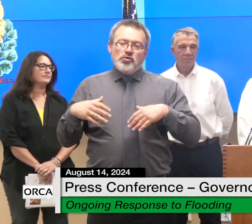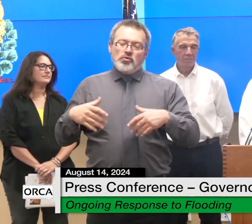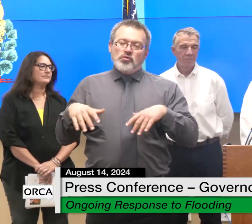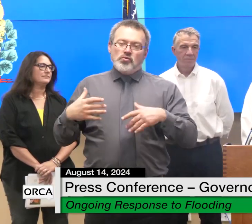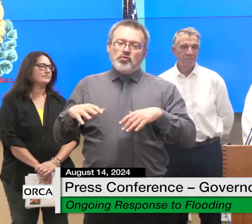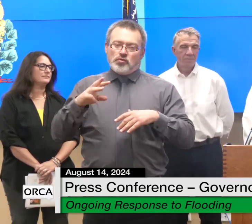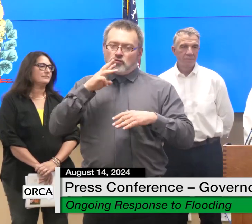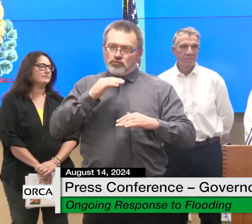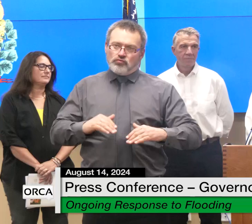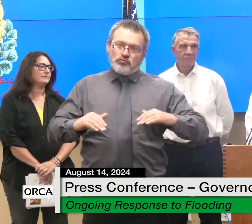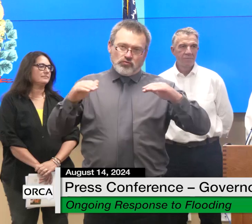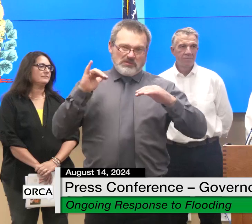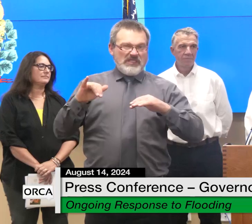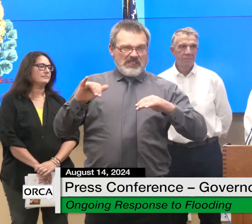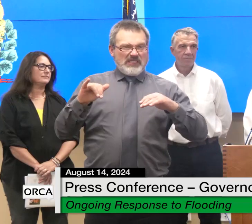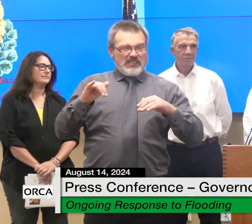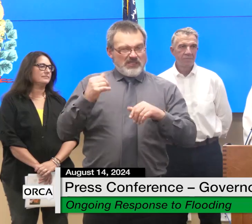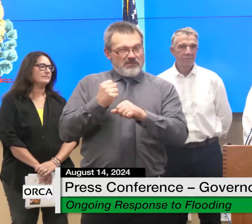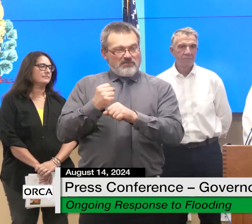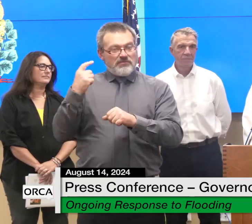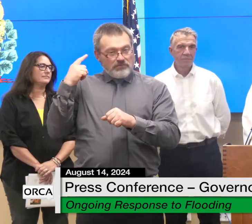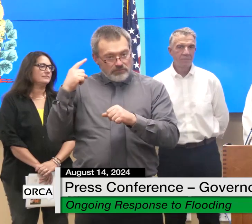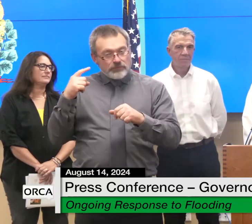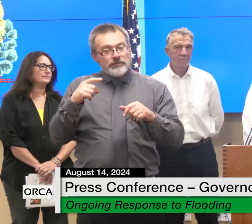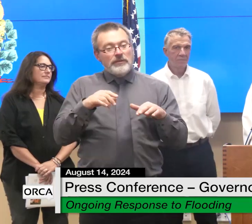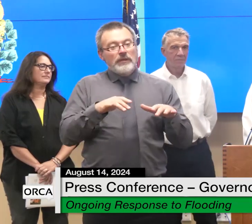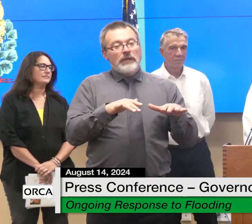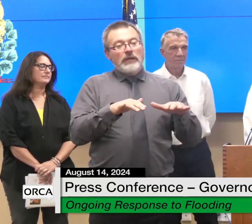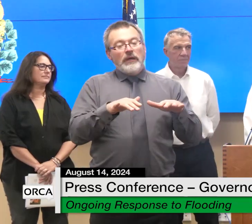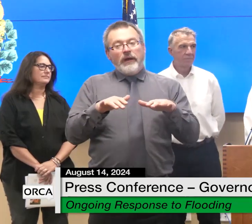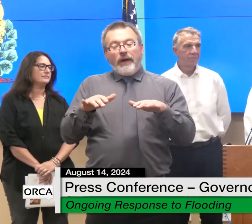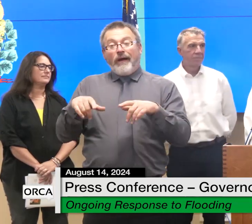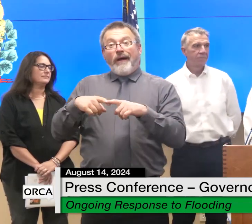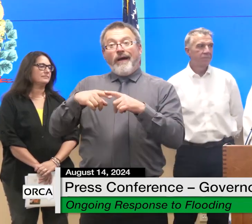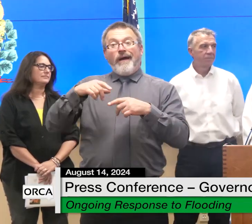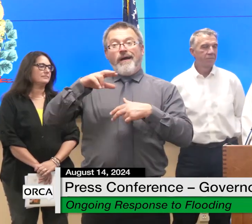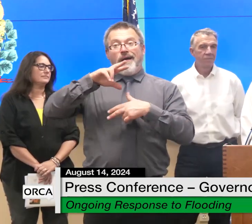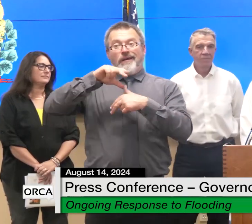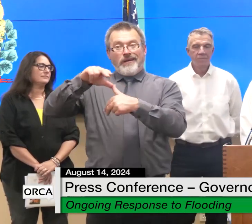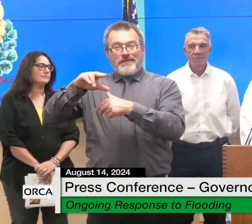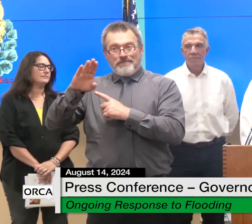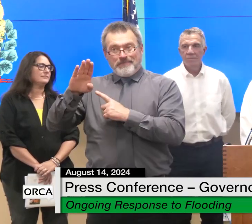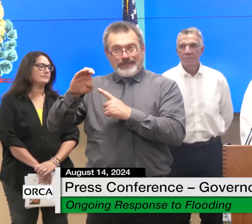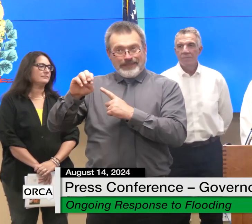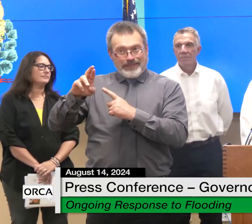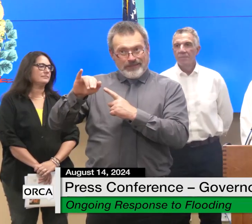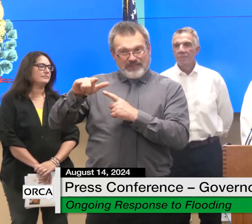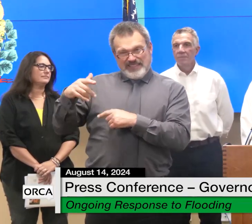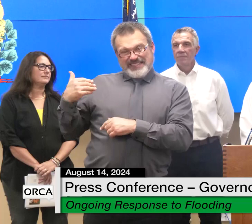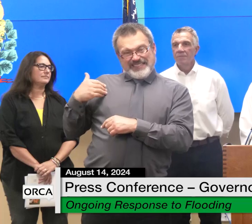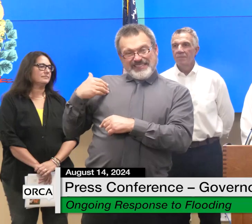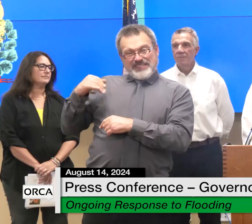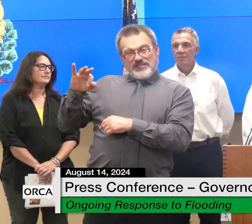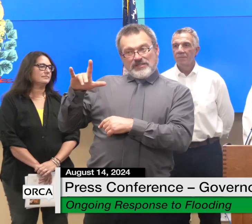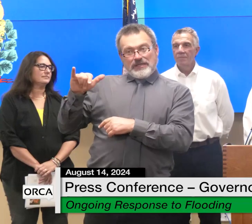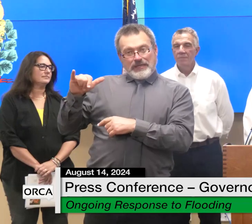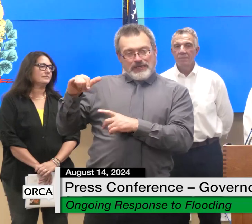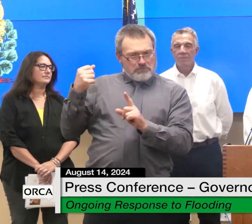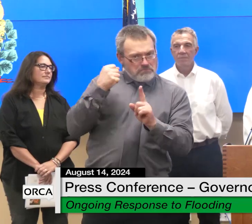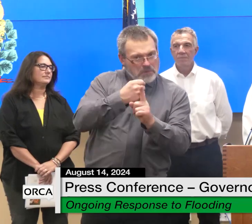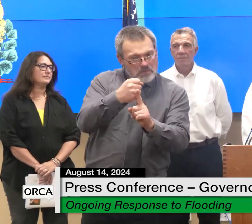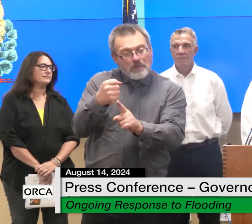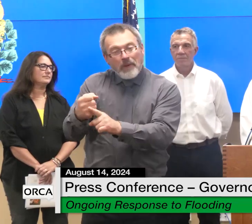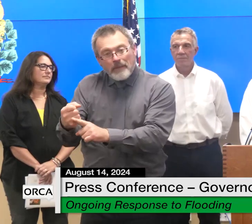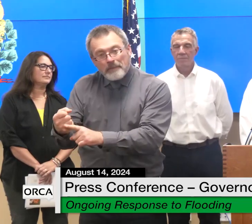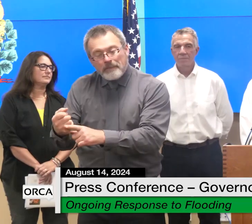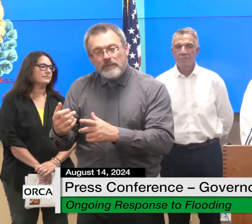parts of the state were hit by the remnants of Hurricane Beryl, and then only weeks later by destructive flash flooding. The layering of